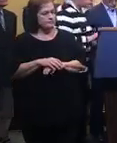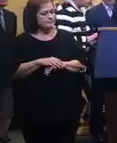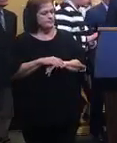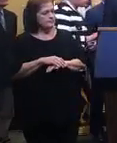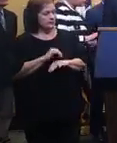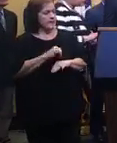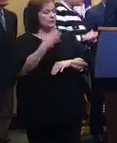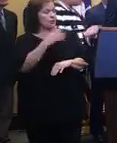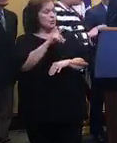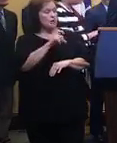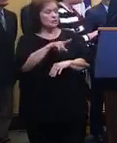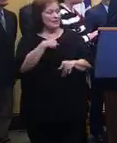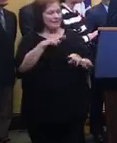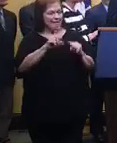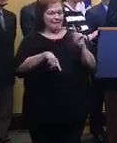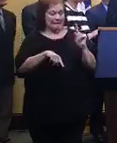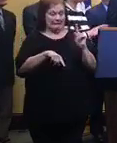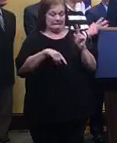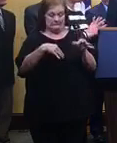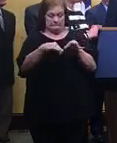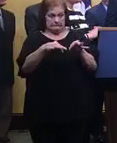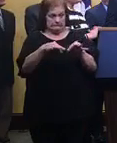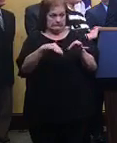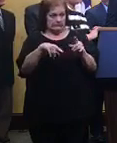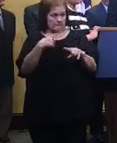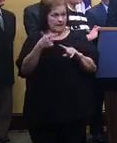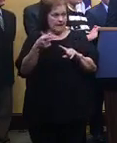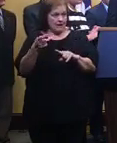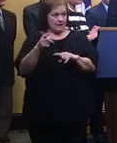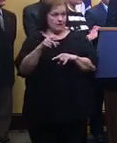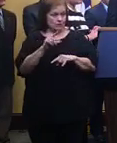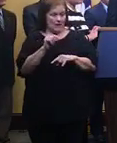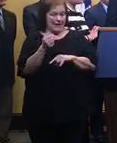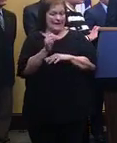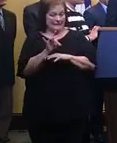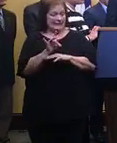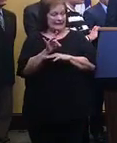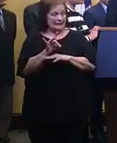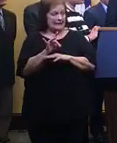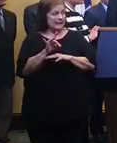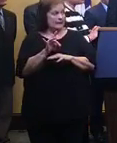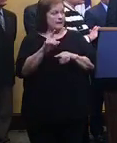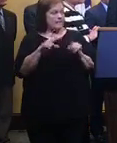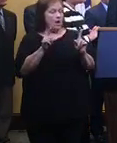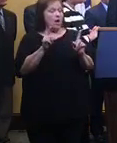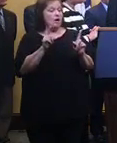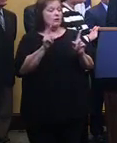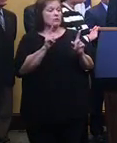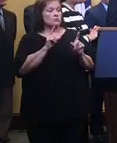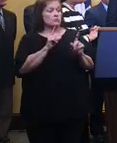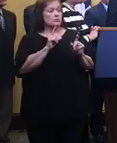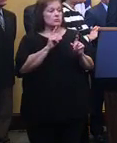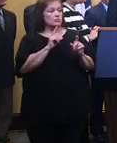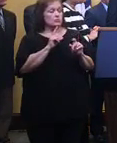It's a really good question. I can't speak to pre-May 7th, 2018. Really,